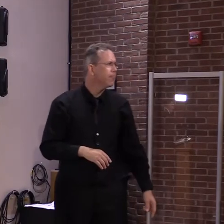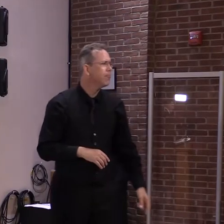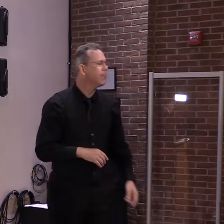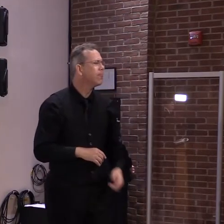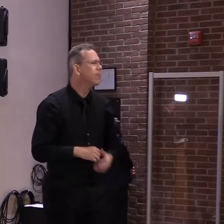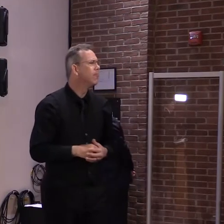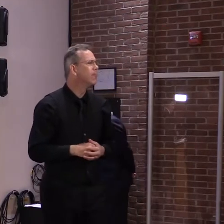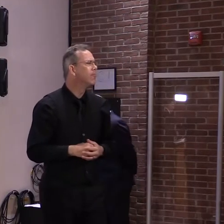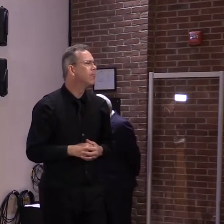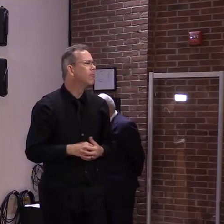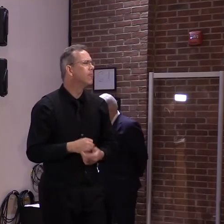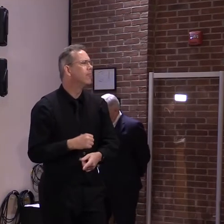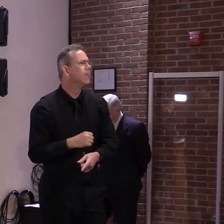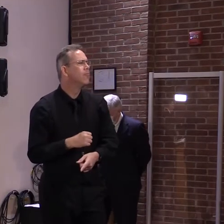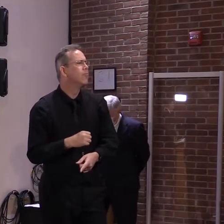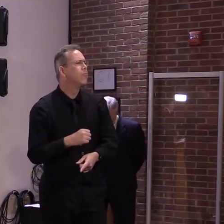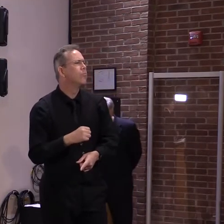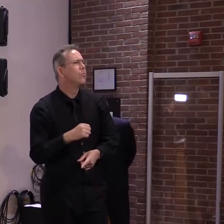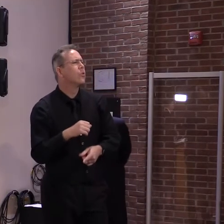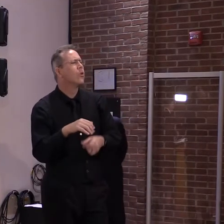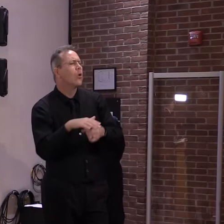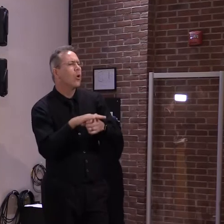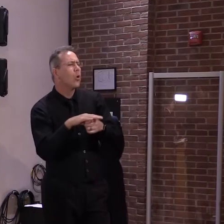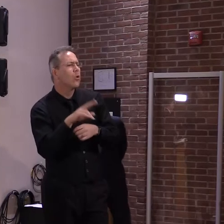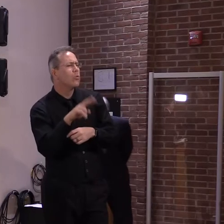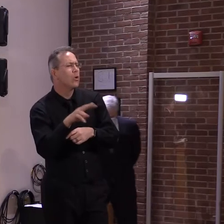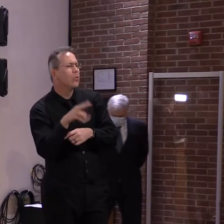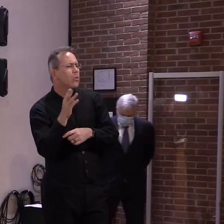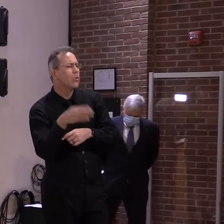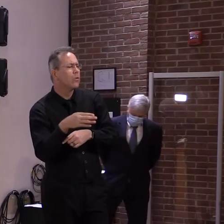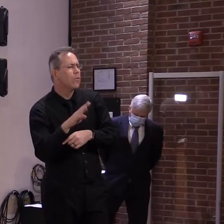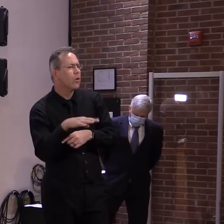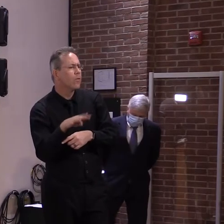Devin Bates, Local 22, Local 44.